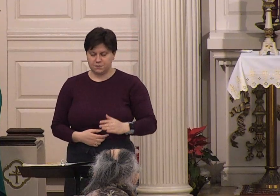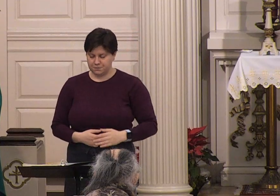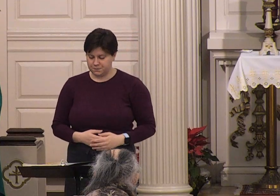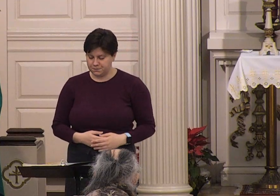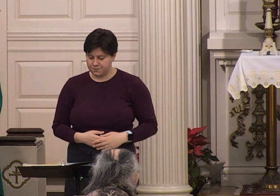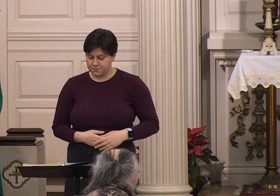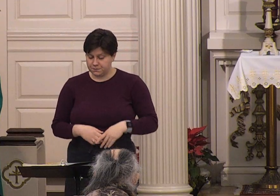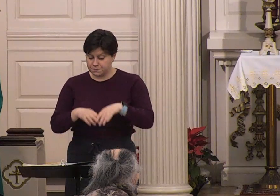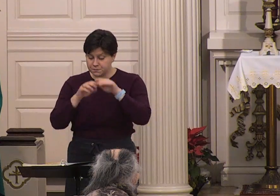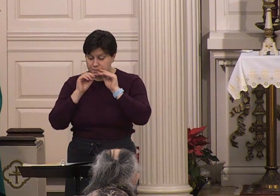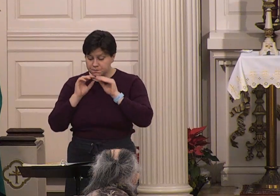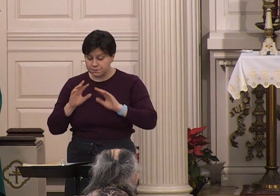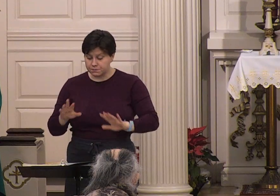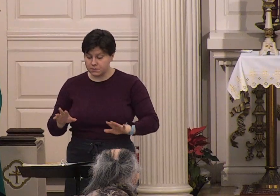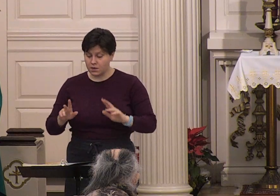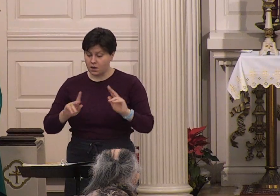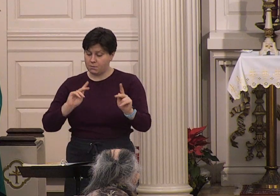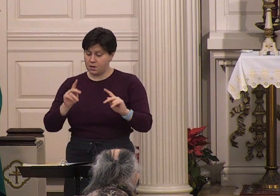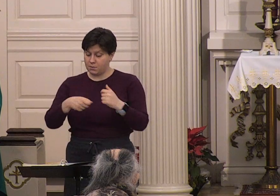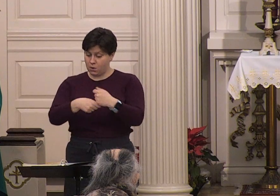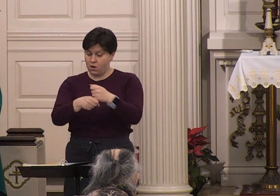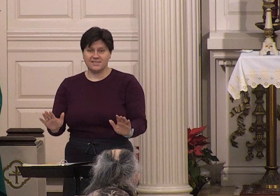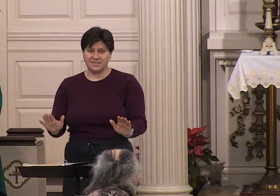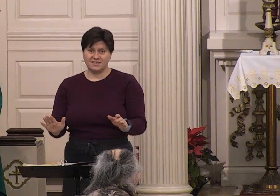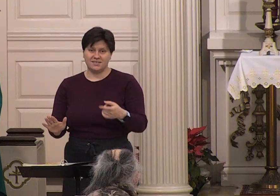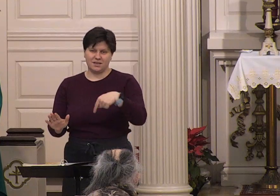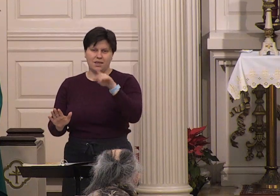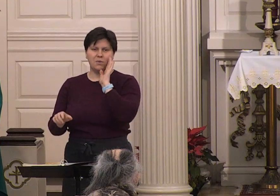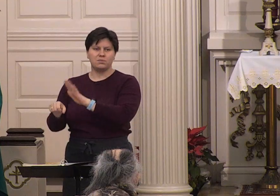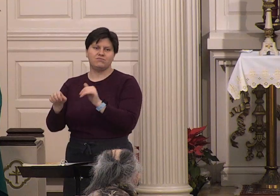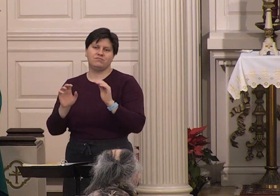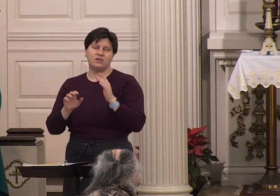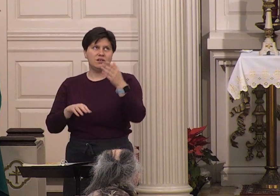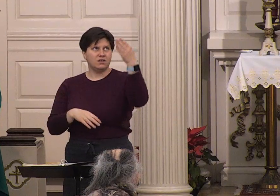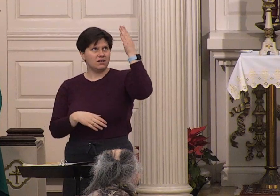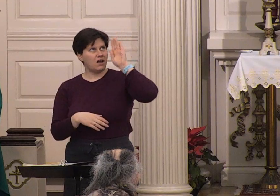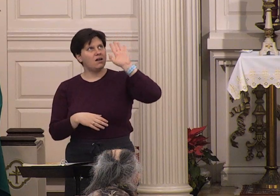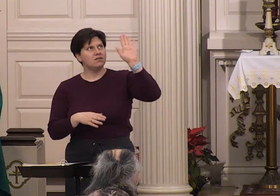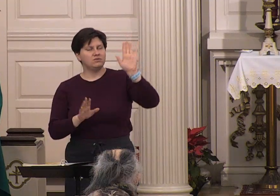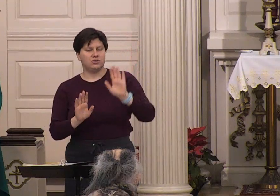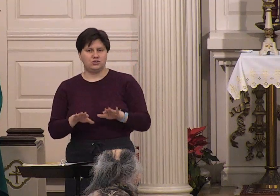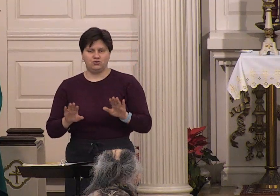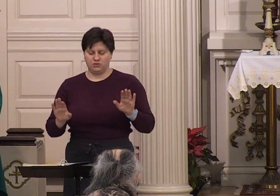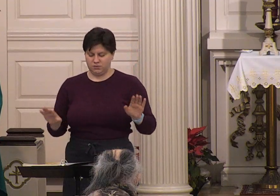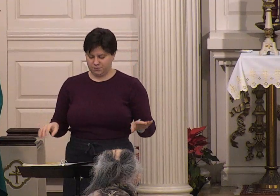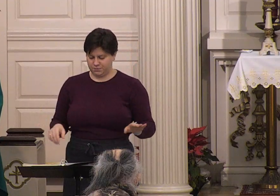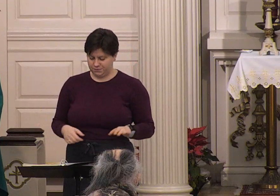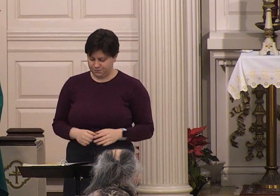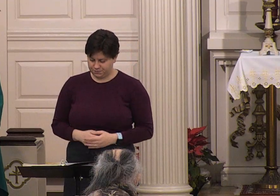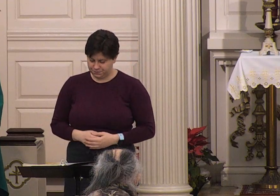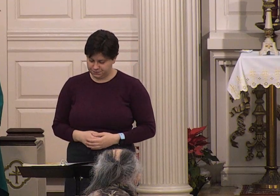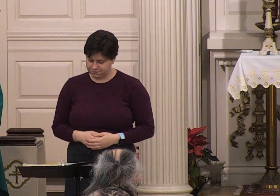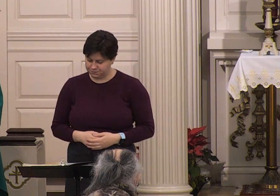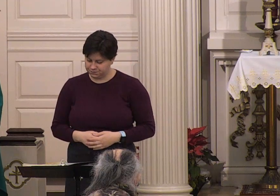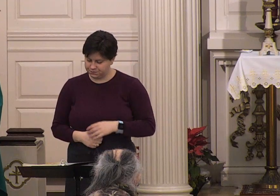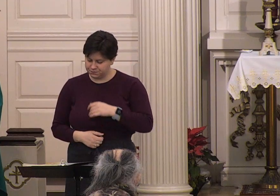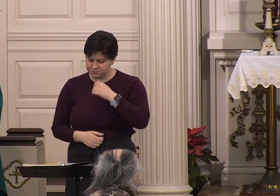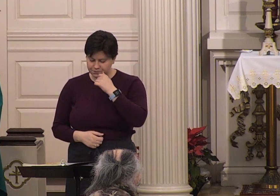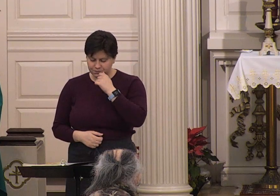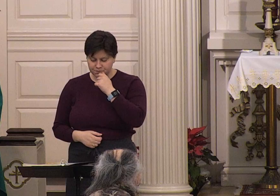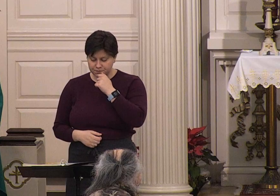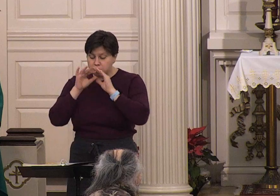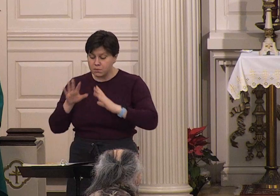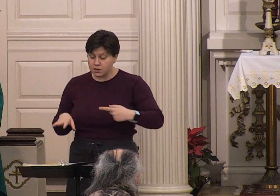Blessed are the peacemakers, for they will be called children of God. Blessed are they who